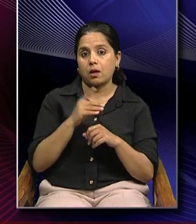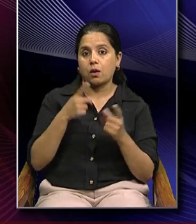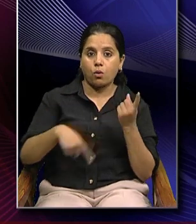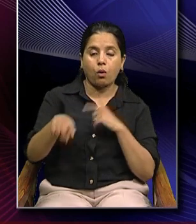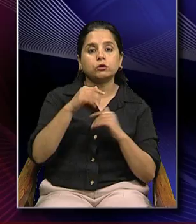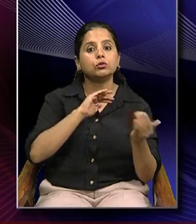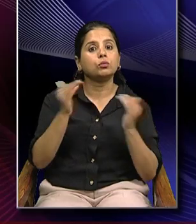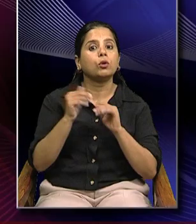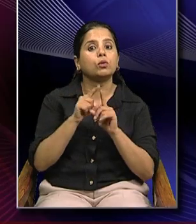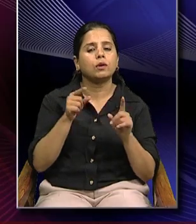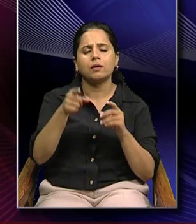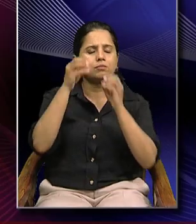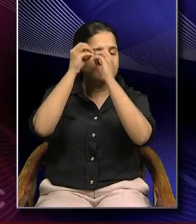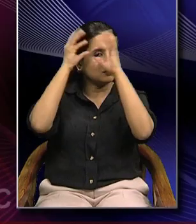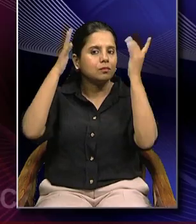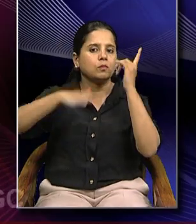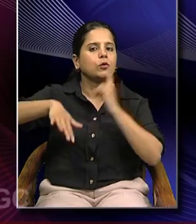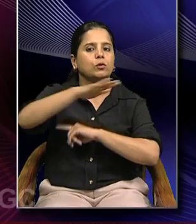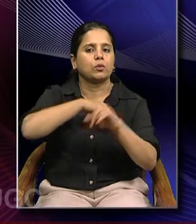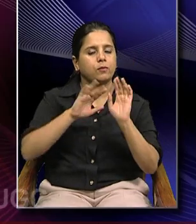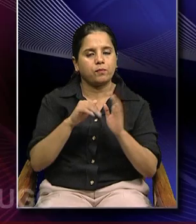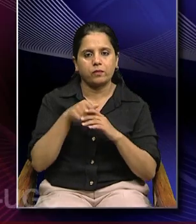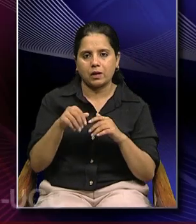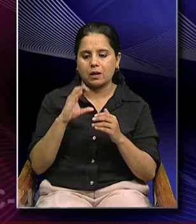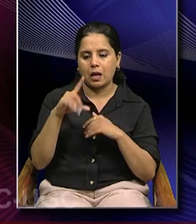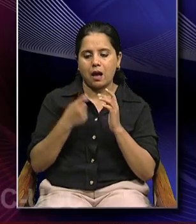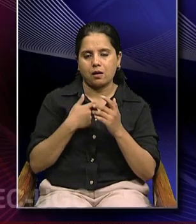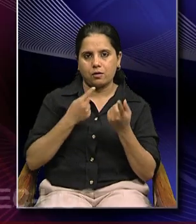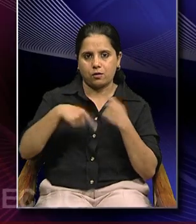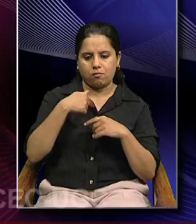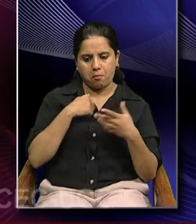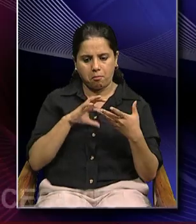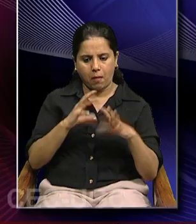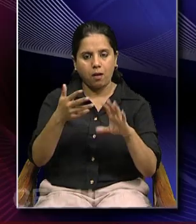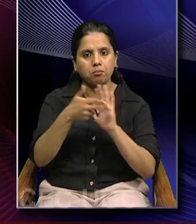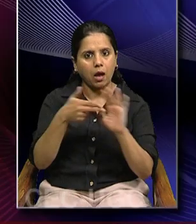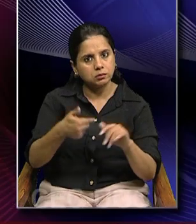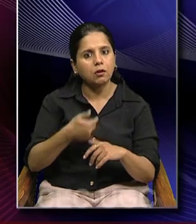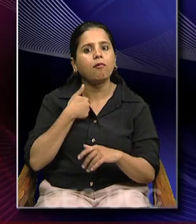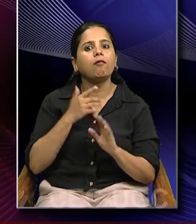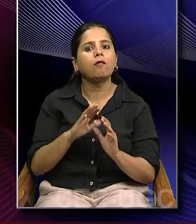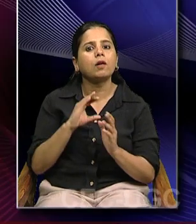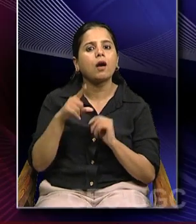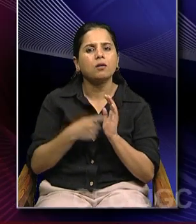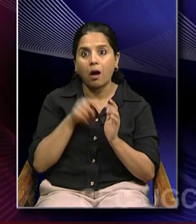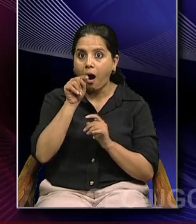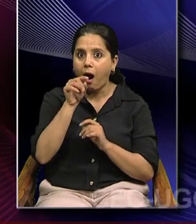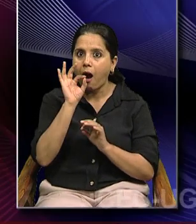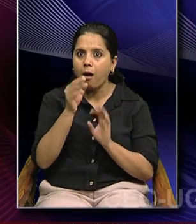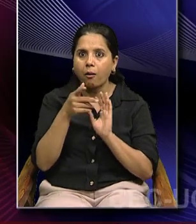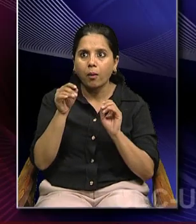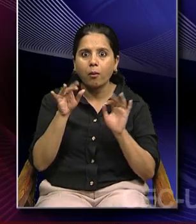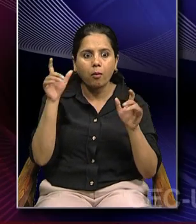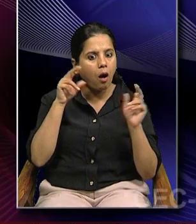other. Imagine a situation where as a customer you become the creator of a brand. So, earlier we could